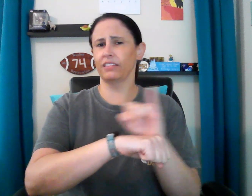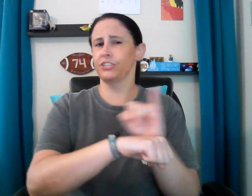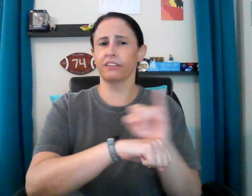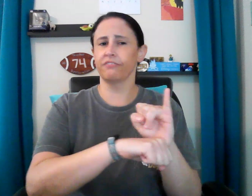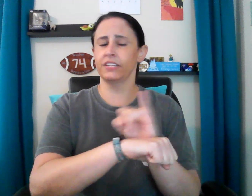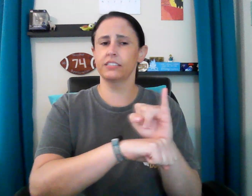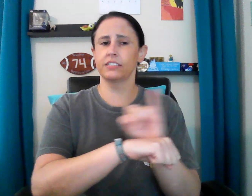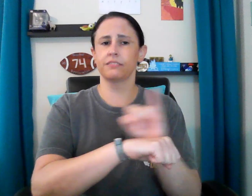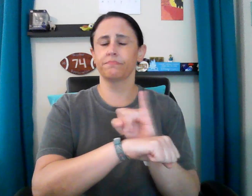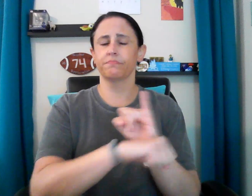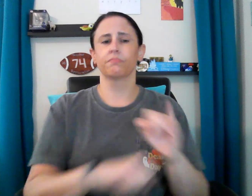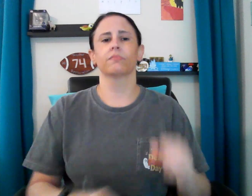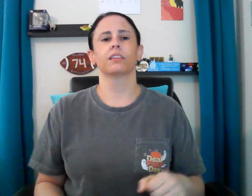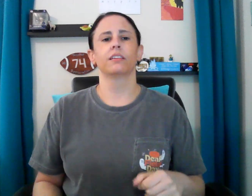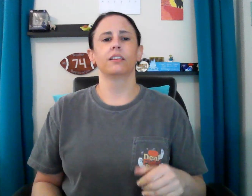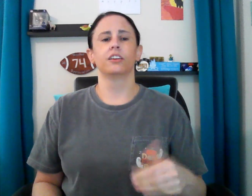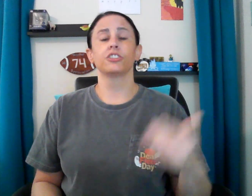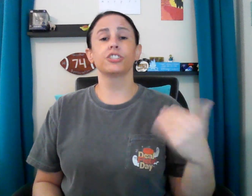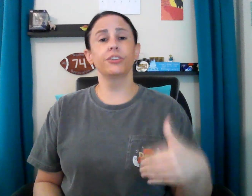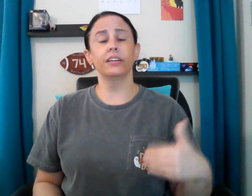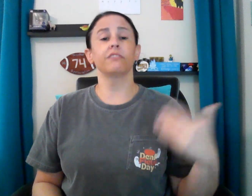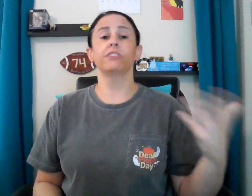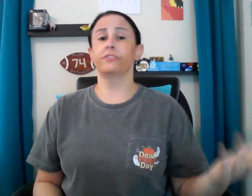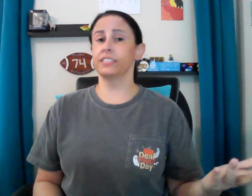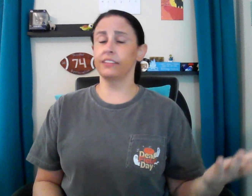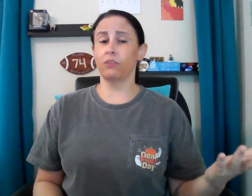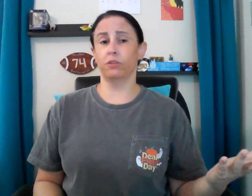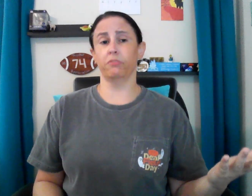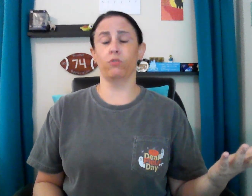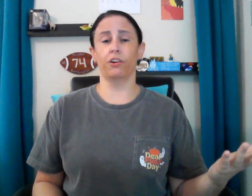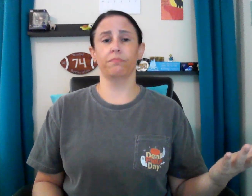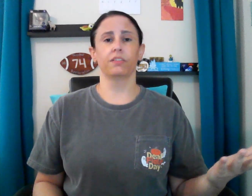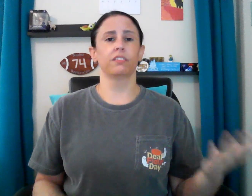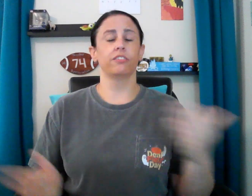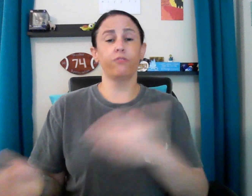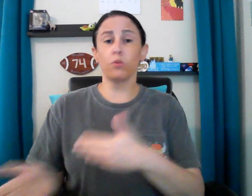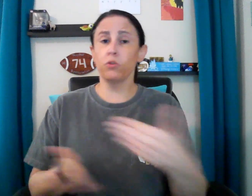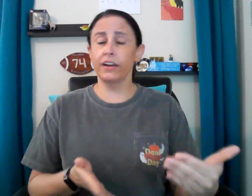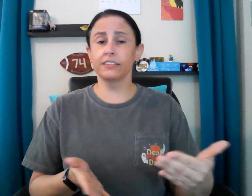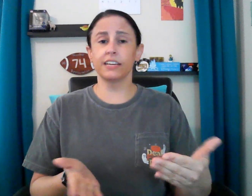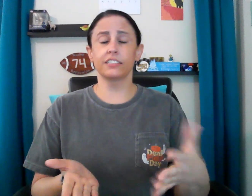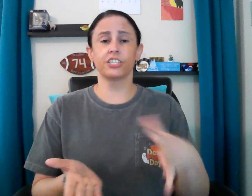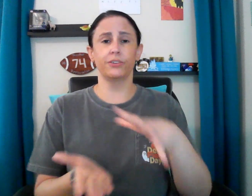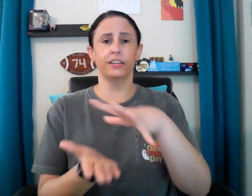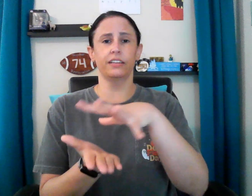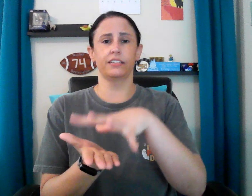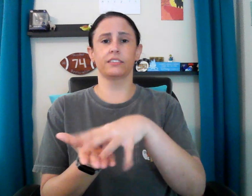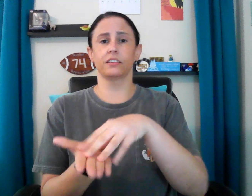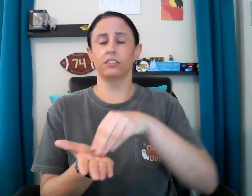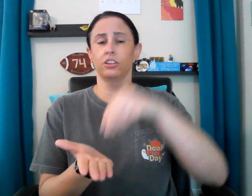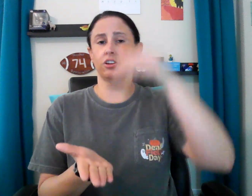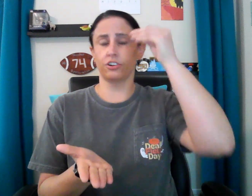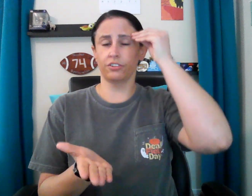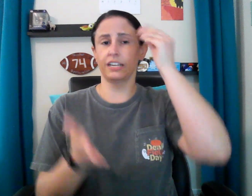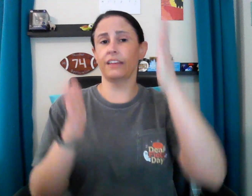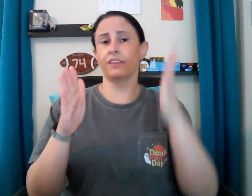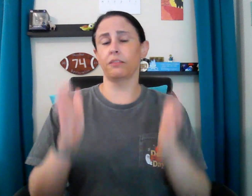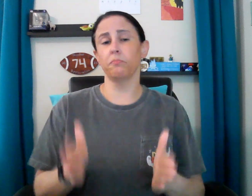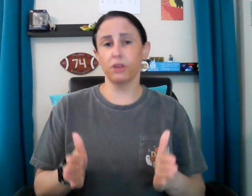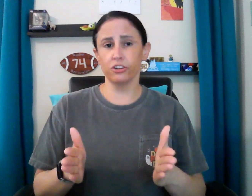doing a fist. Student, you've seen that one before. The formal way to sign student is learn and then